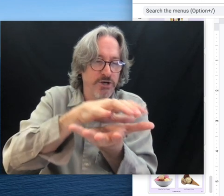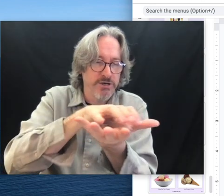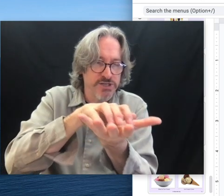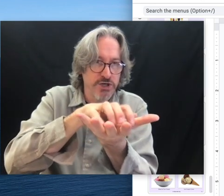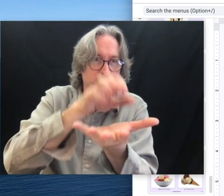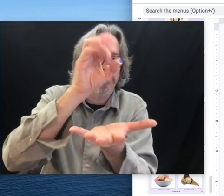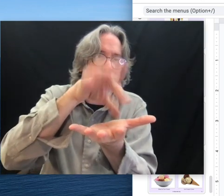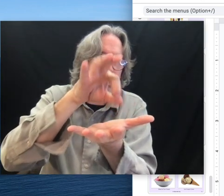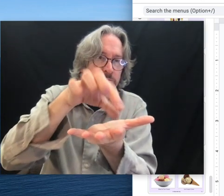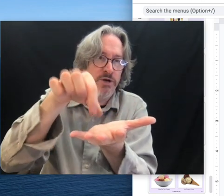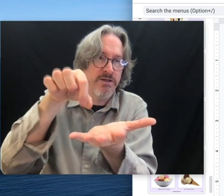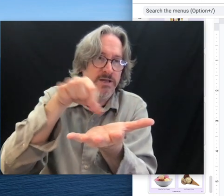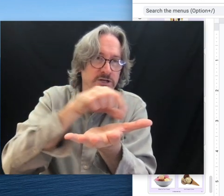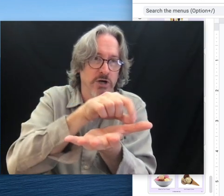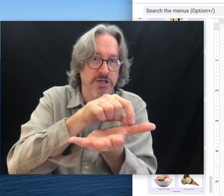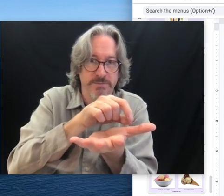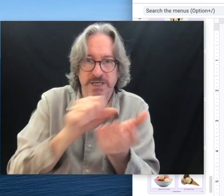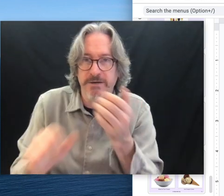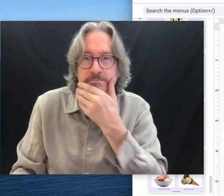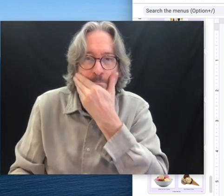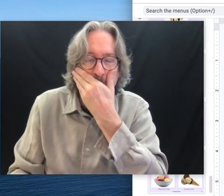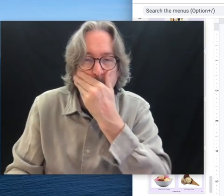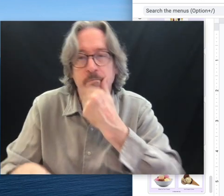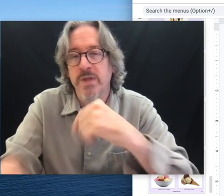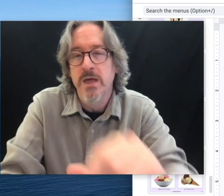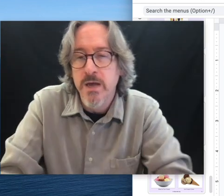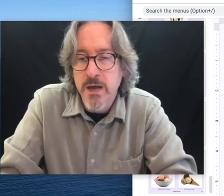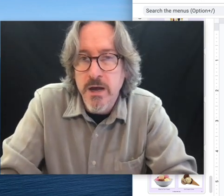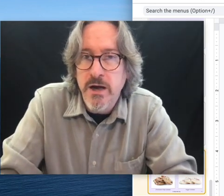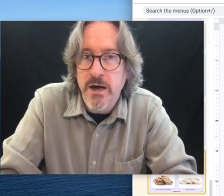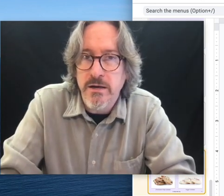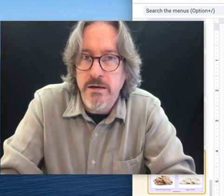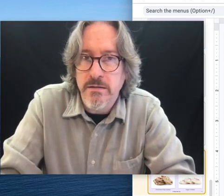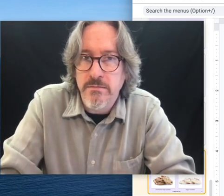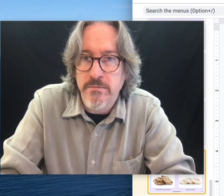like here's the chocolate chip cookie and you're putting the chocolate chips in it.